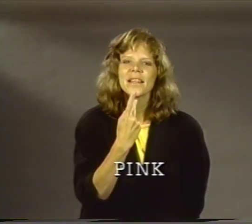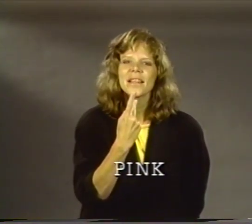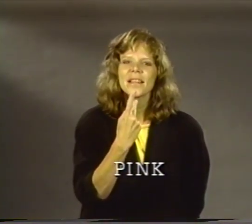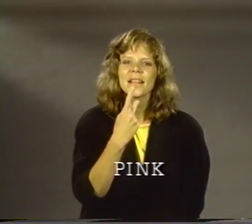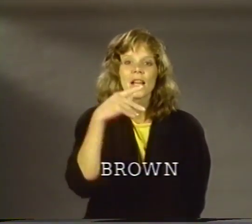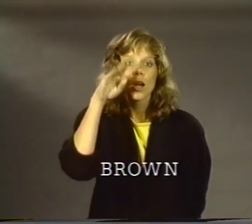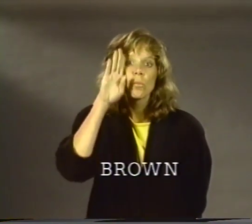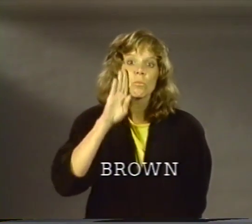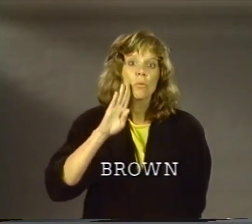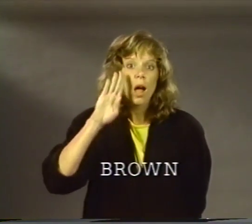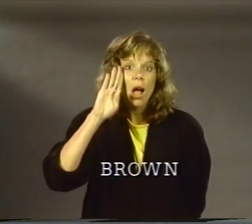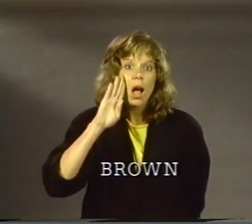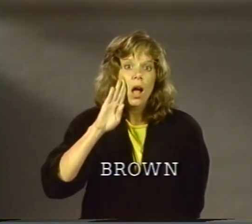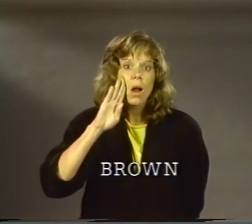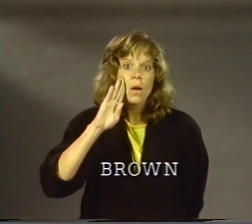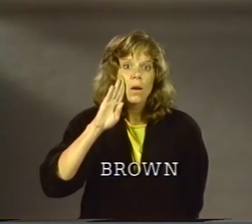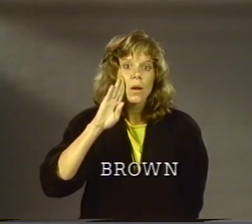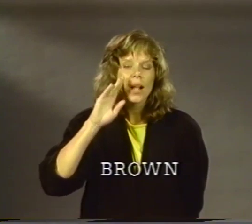brown, tan.